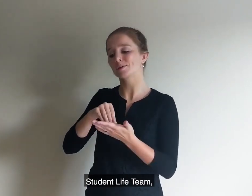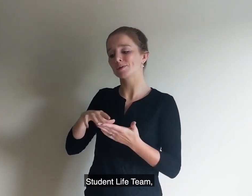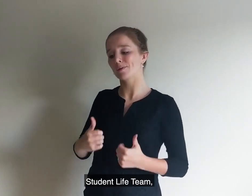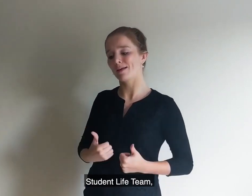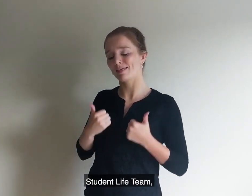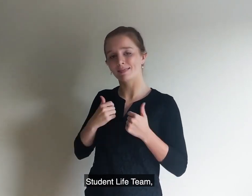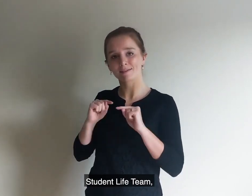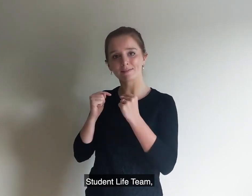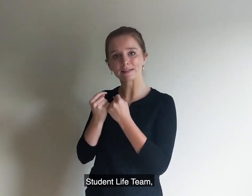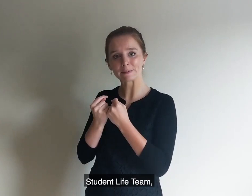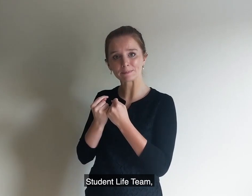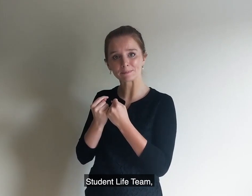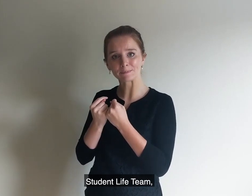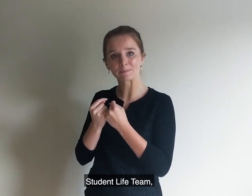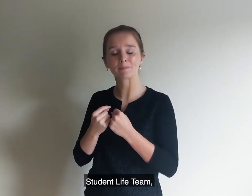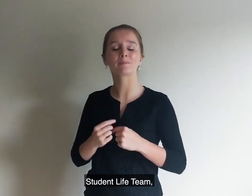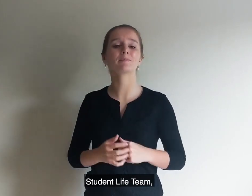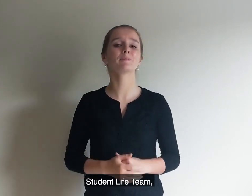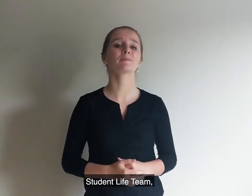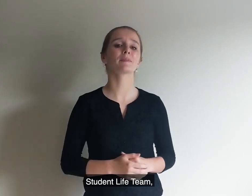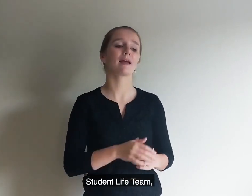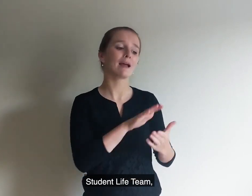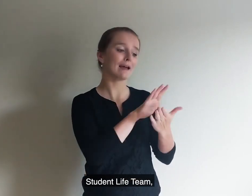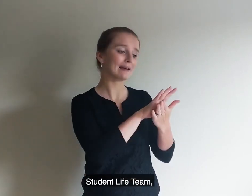Academic Departments, etc.